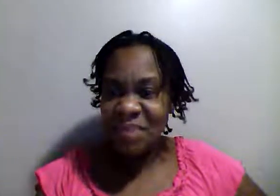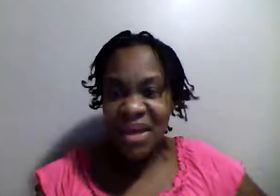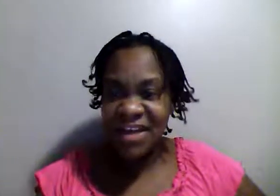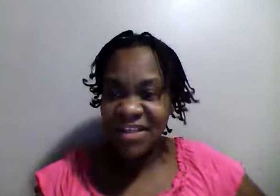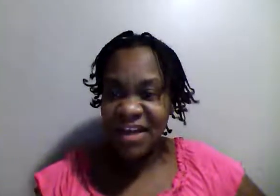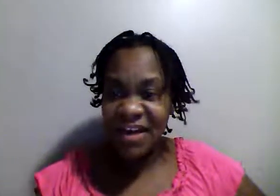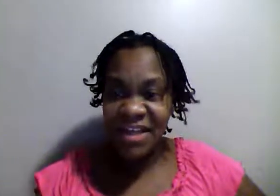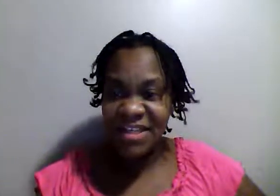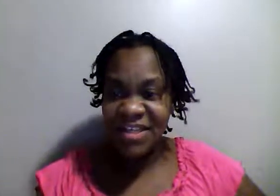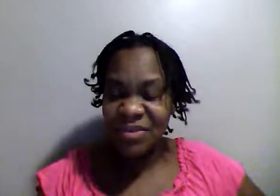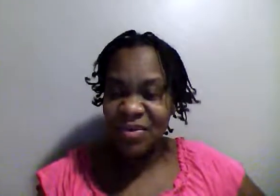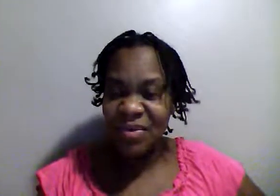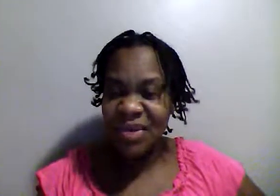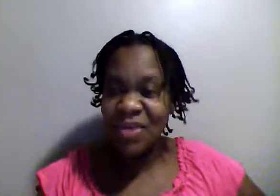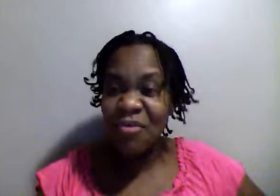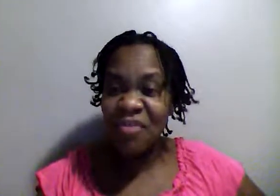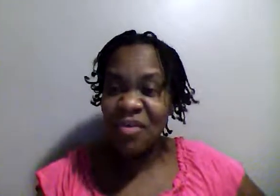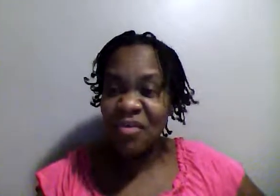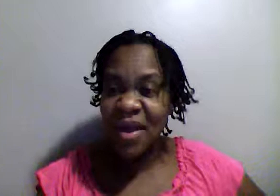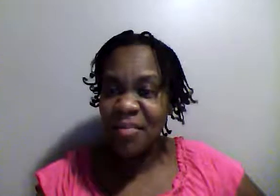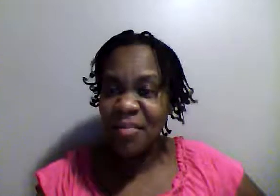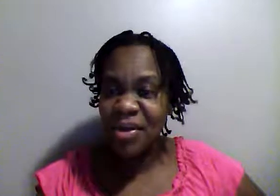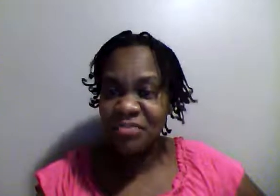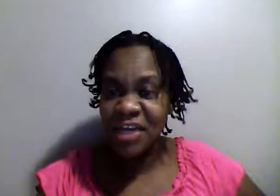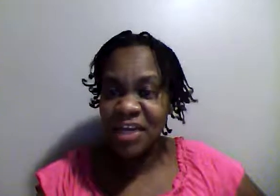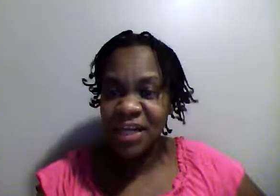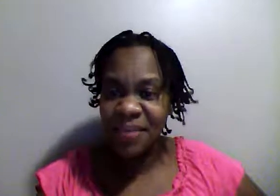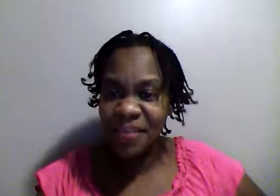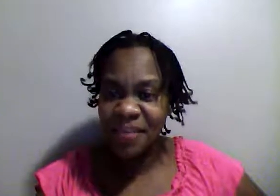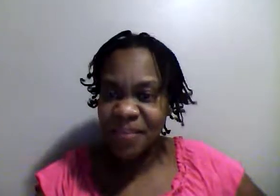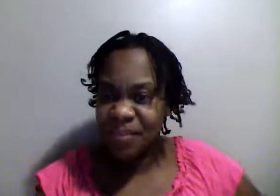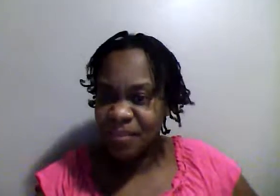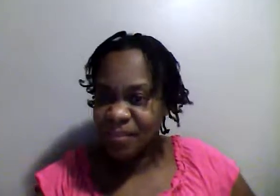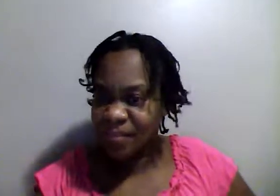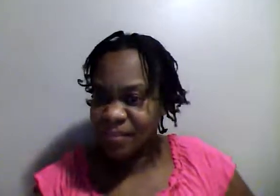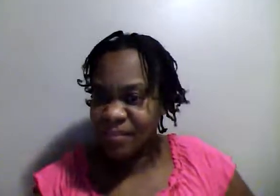because they're easy to grow. They don't require much, really.